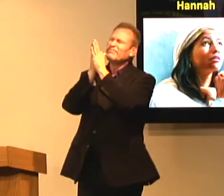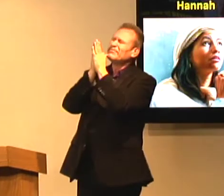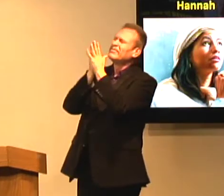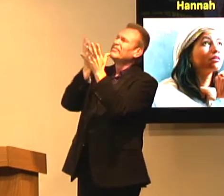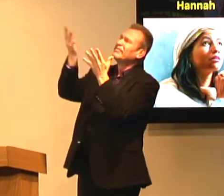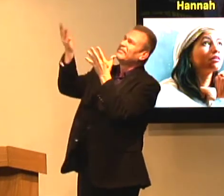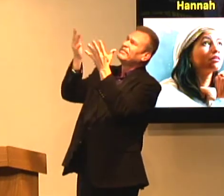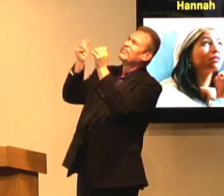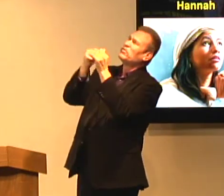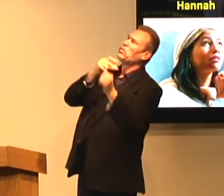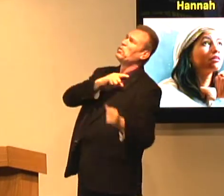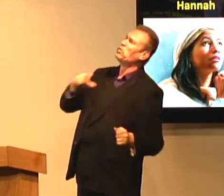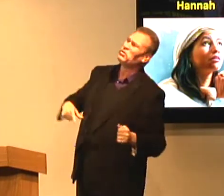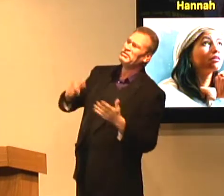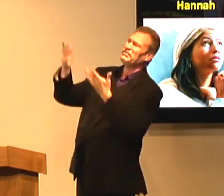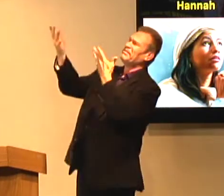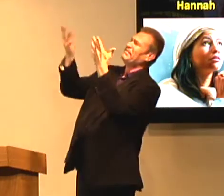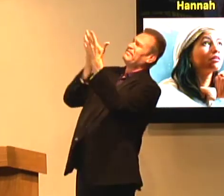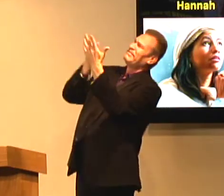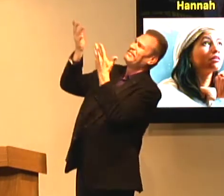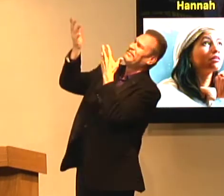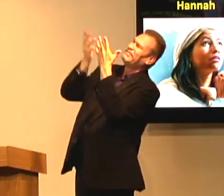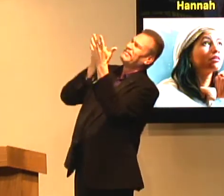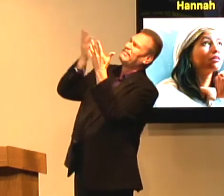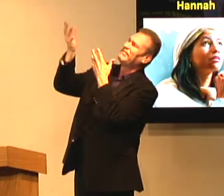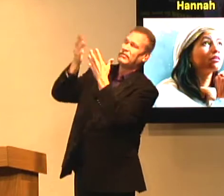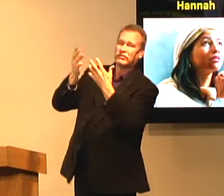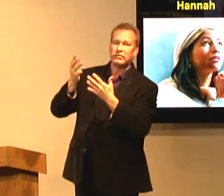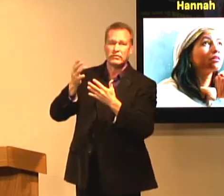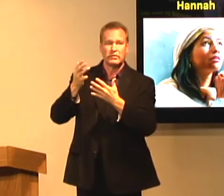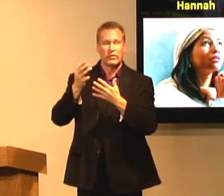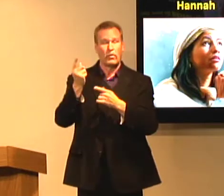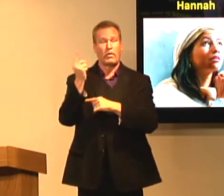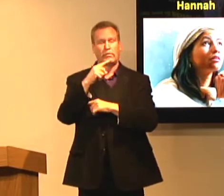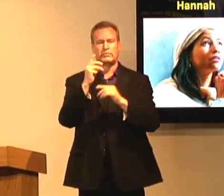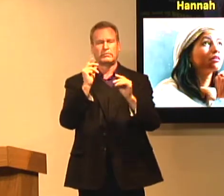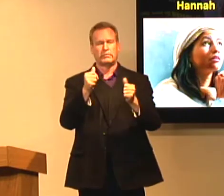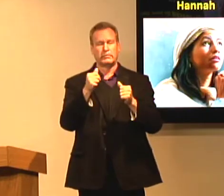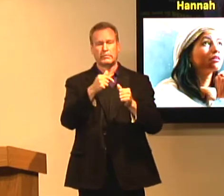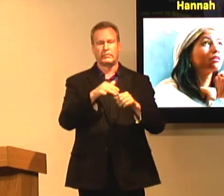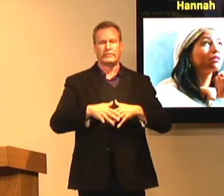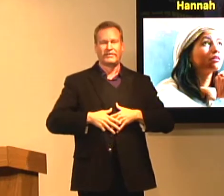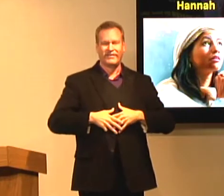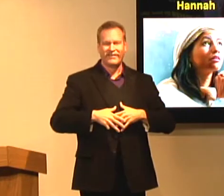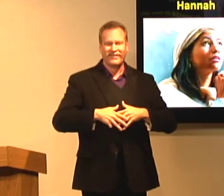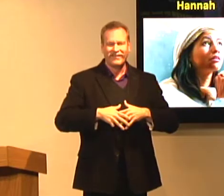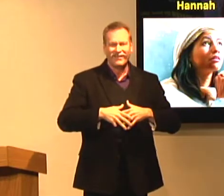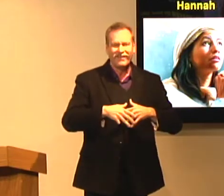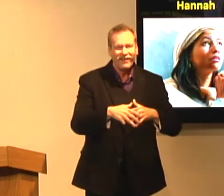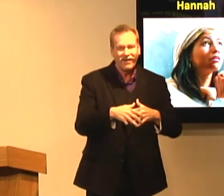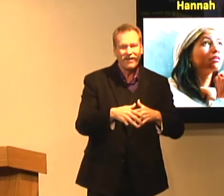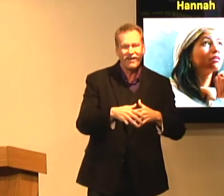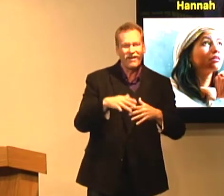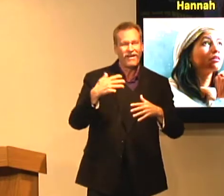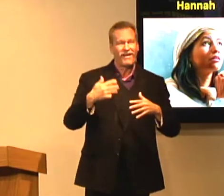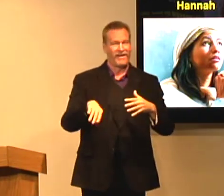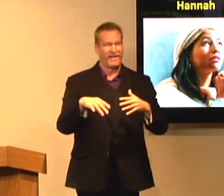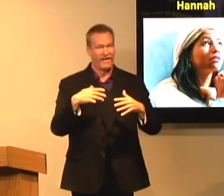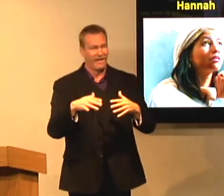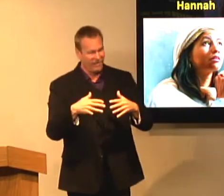I cannot bear children. Lord, help me. Give me something. And one day, she became pregnant.